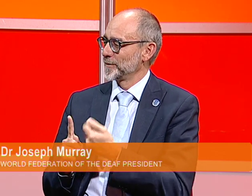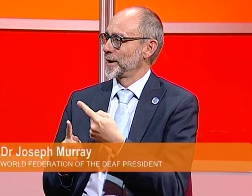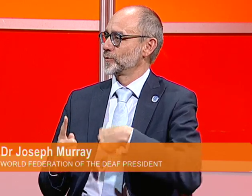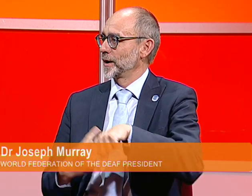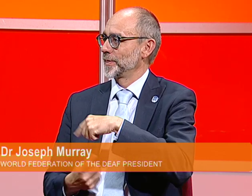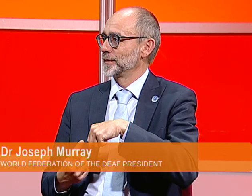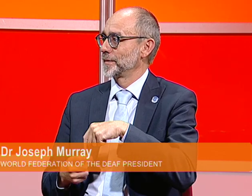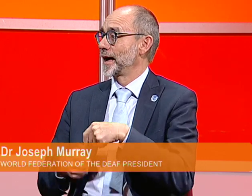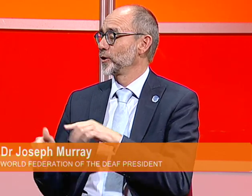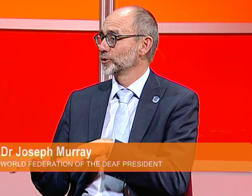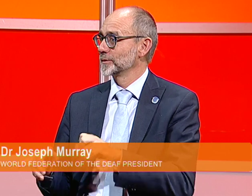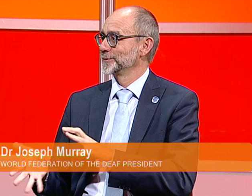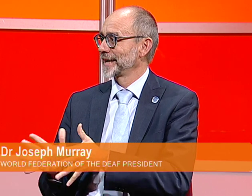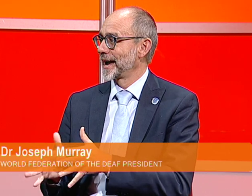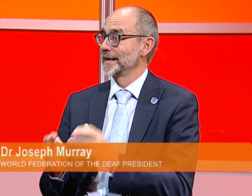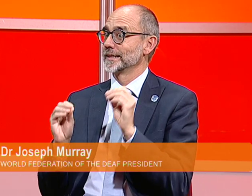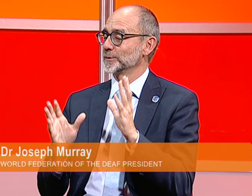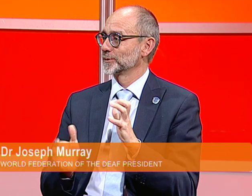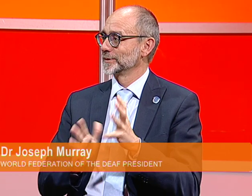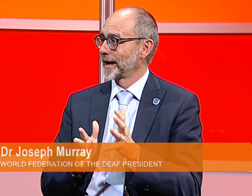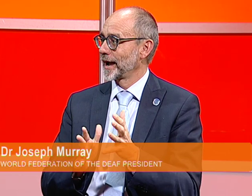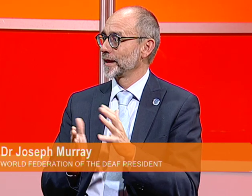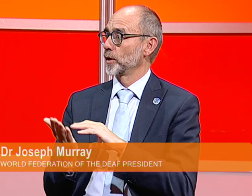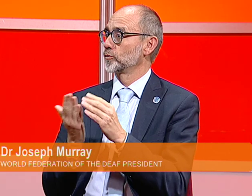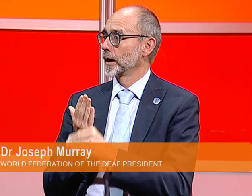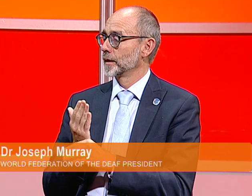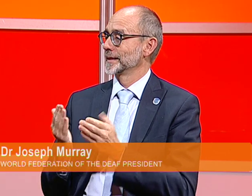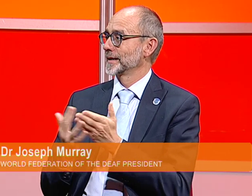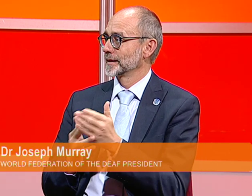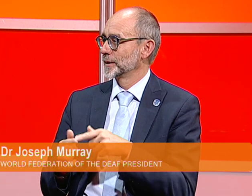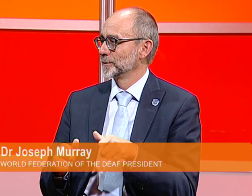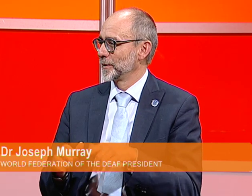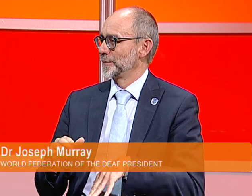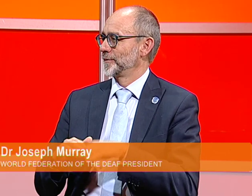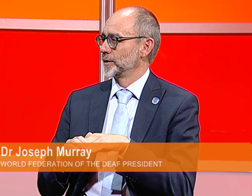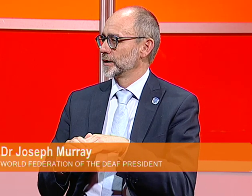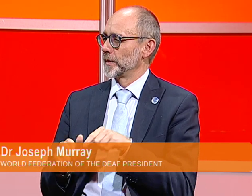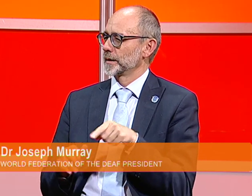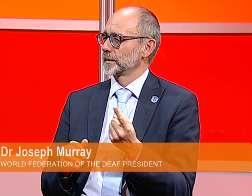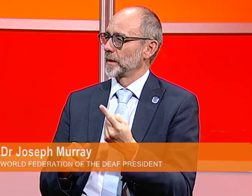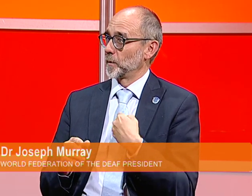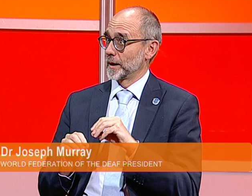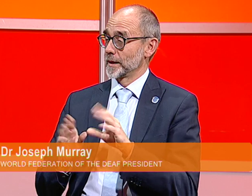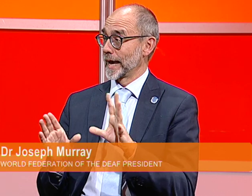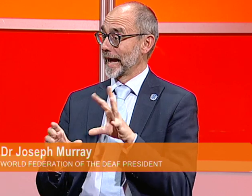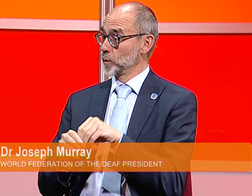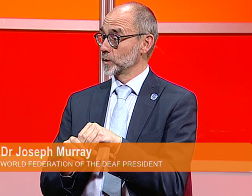home. Yes. And not be taken away. So deaf children must be provided access to their